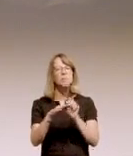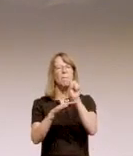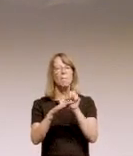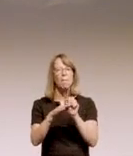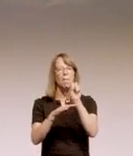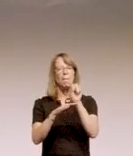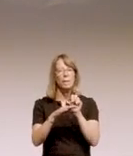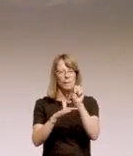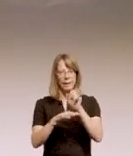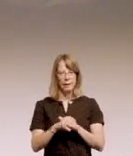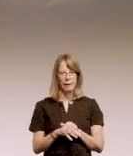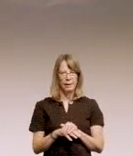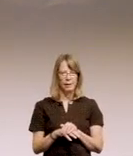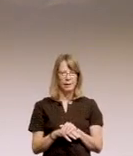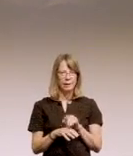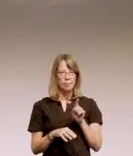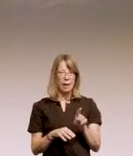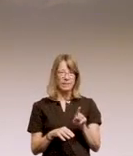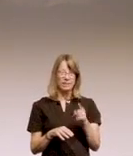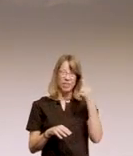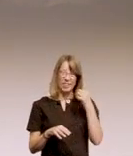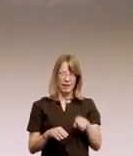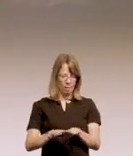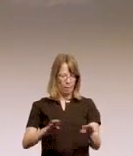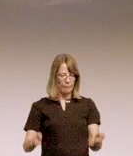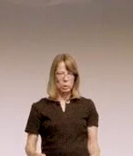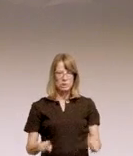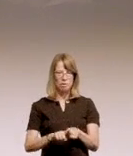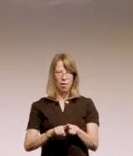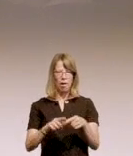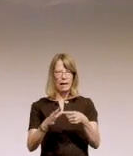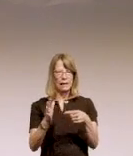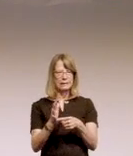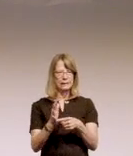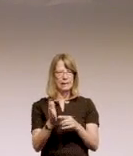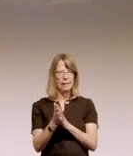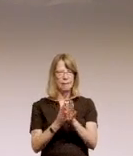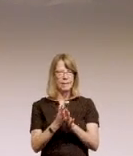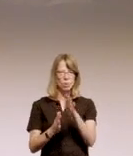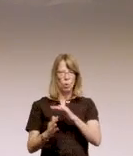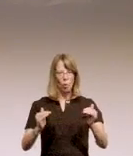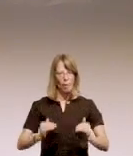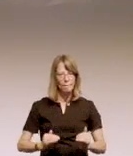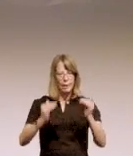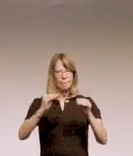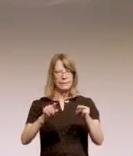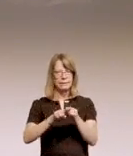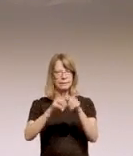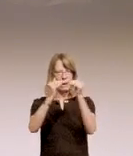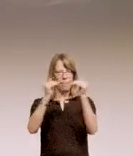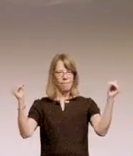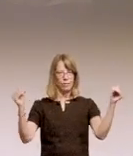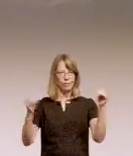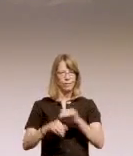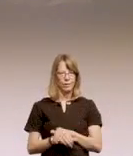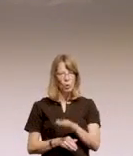However, if the crates represent assistive technology, really it's bringing everyone up to a level playing field.